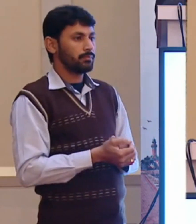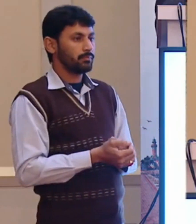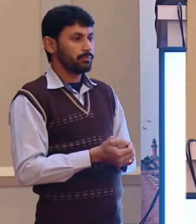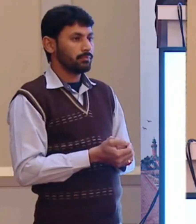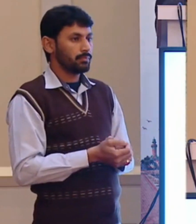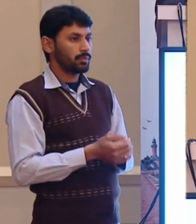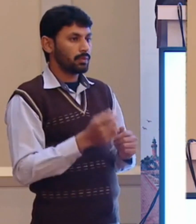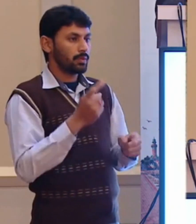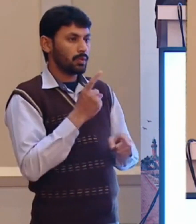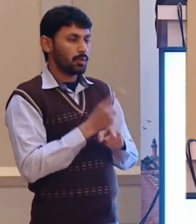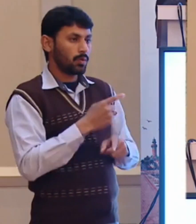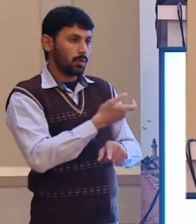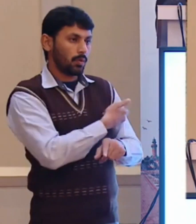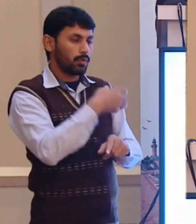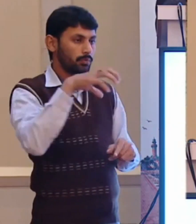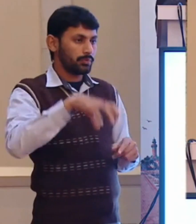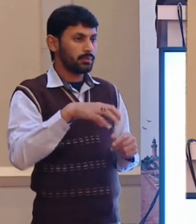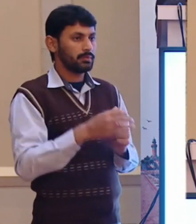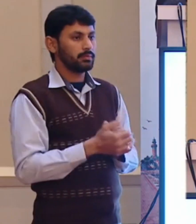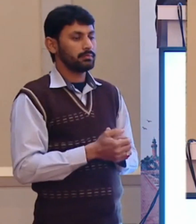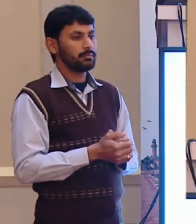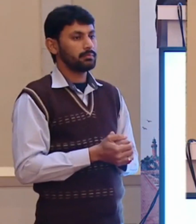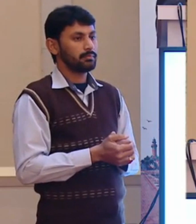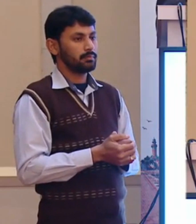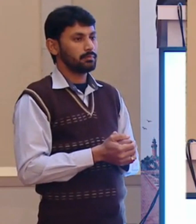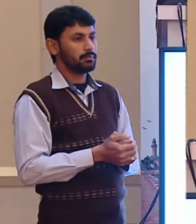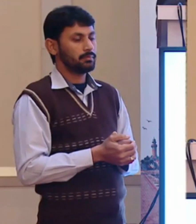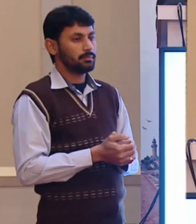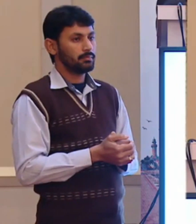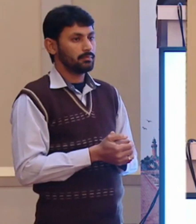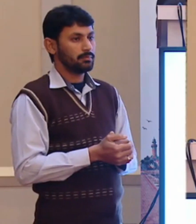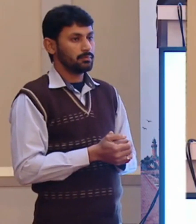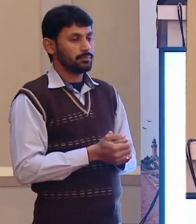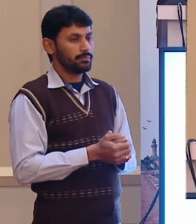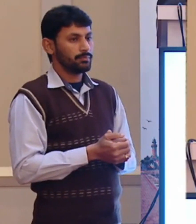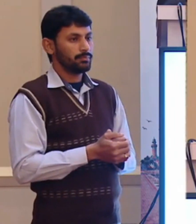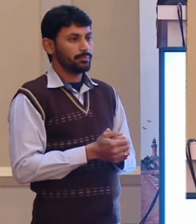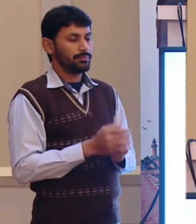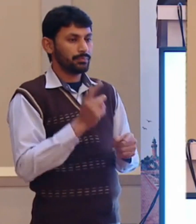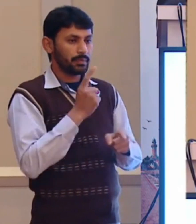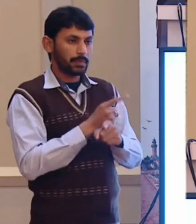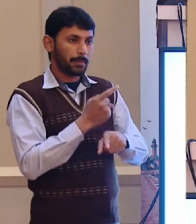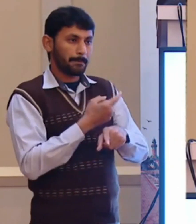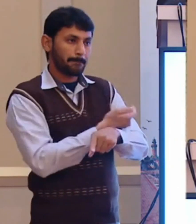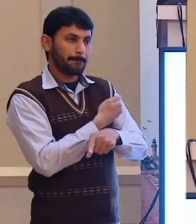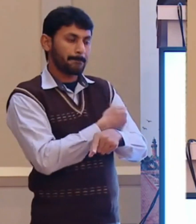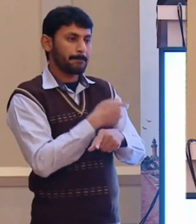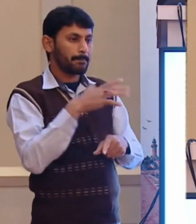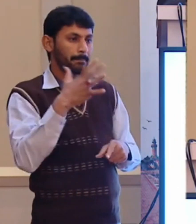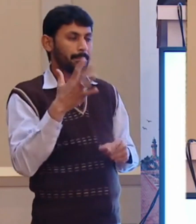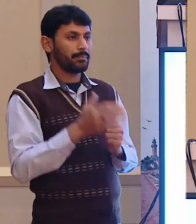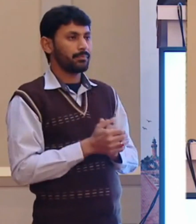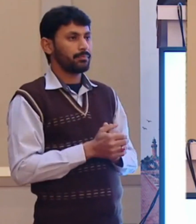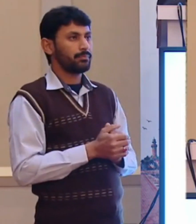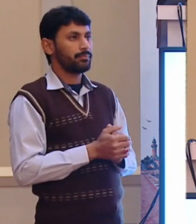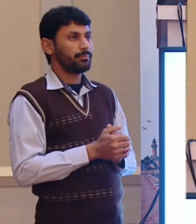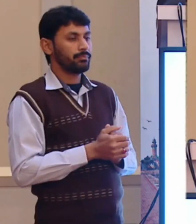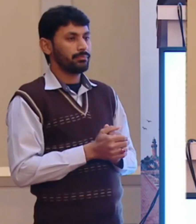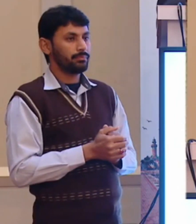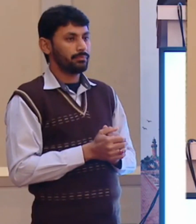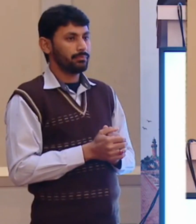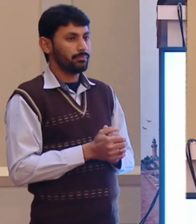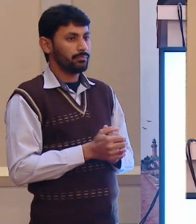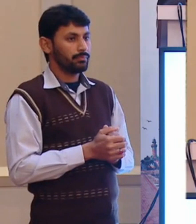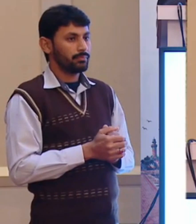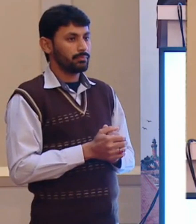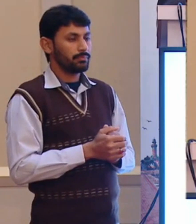A hospital cannot and should not become a teaching hospital. A hospital